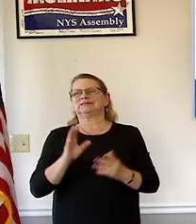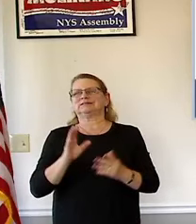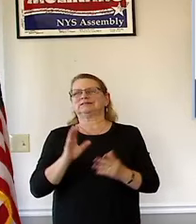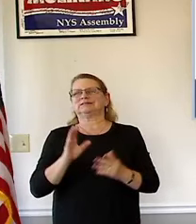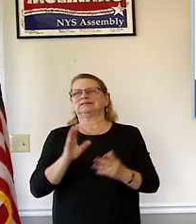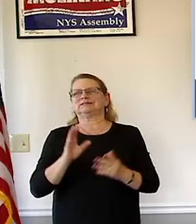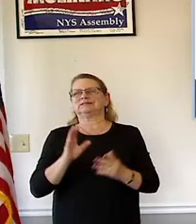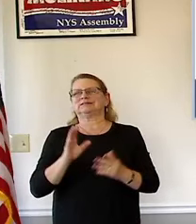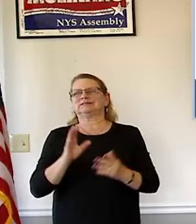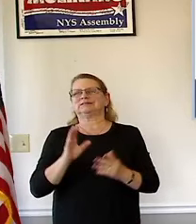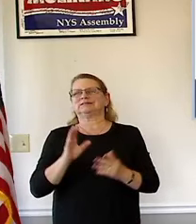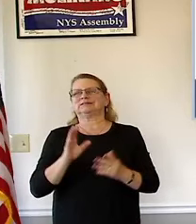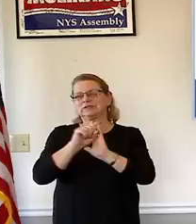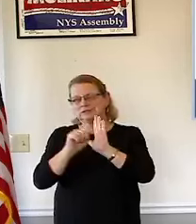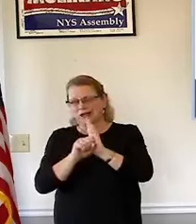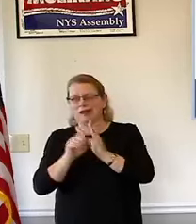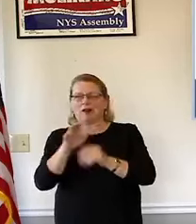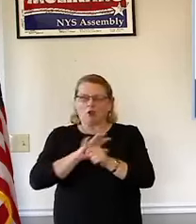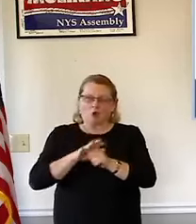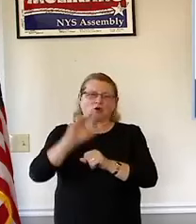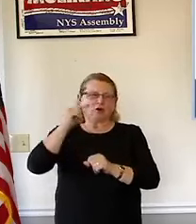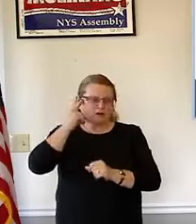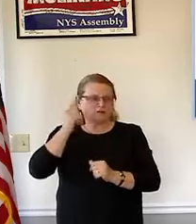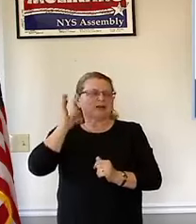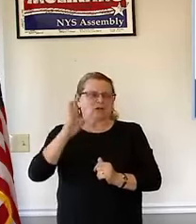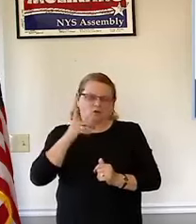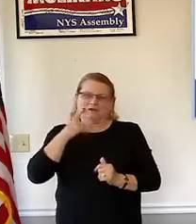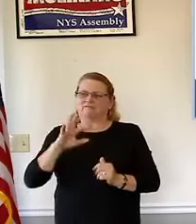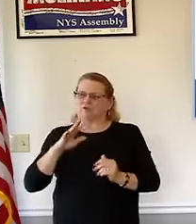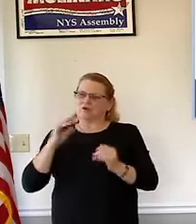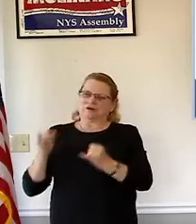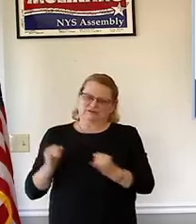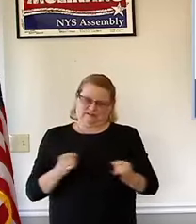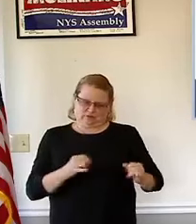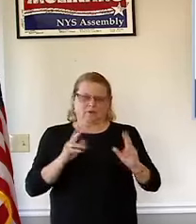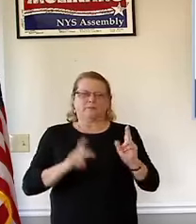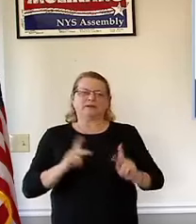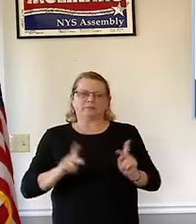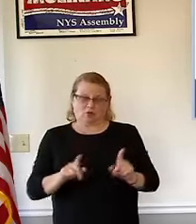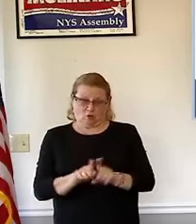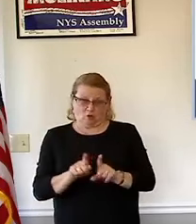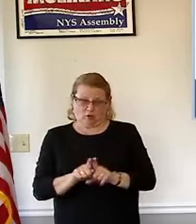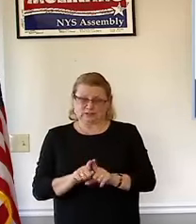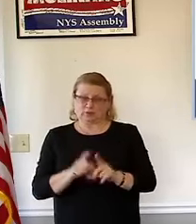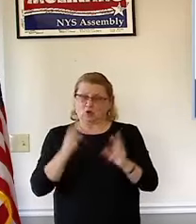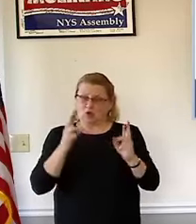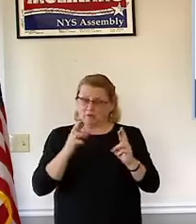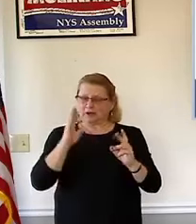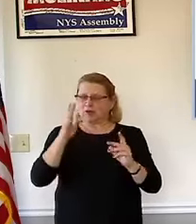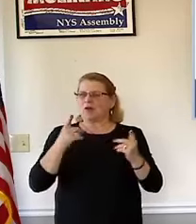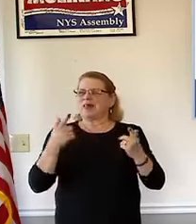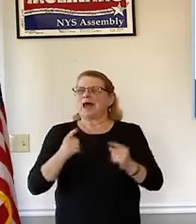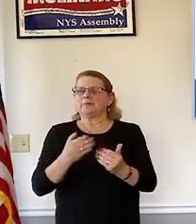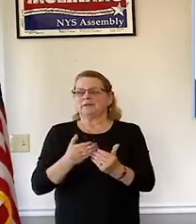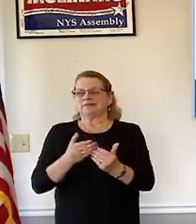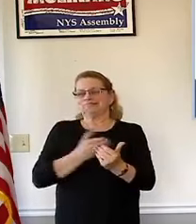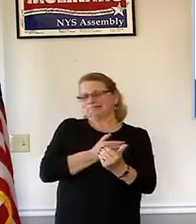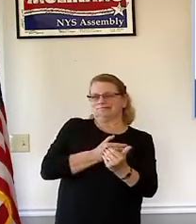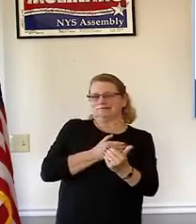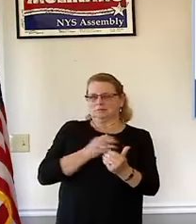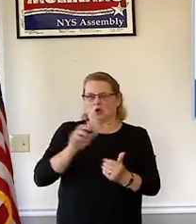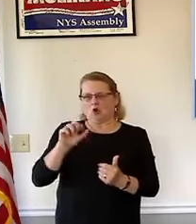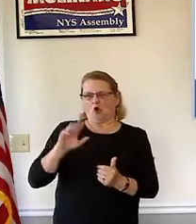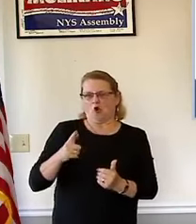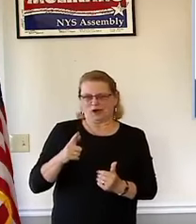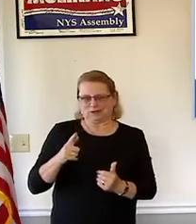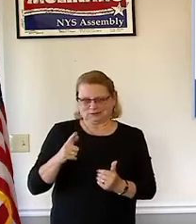individuals. We expect that Congress will act on that before their August recess. They leave for the month of August. At the